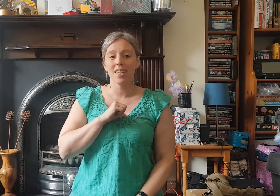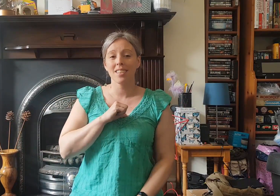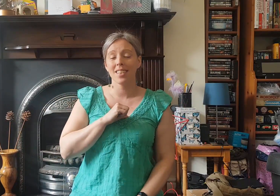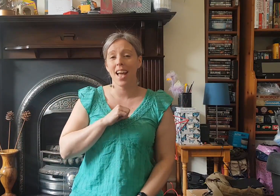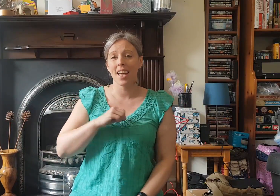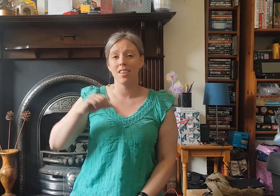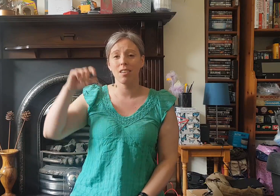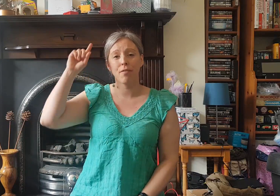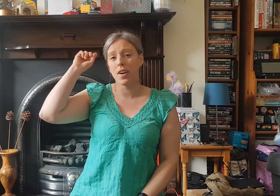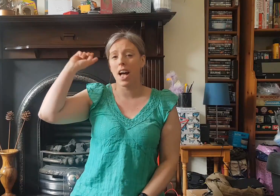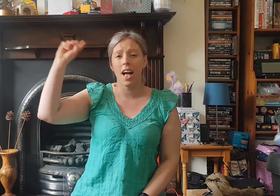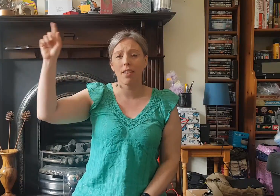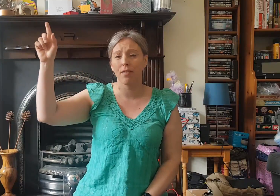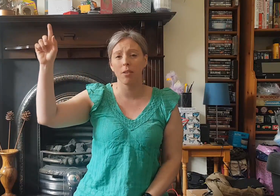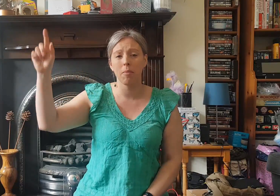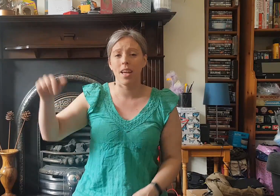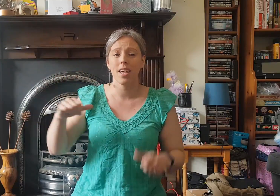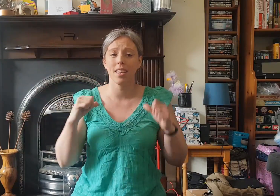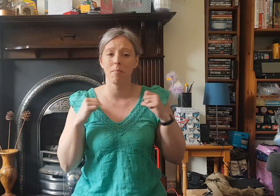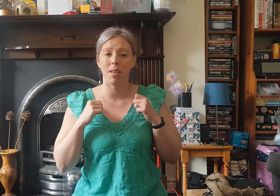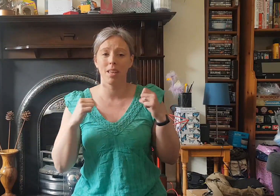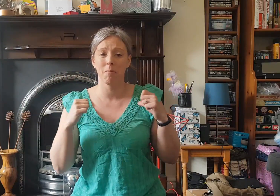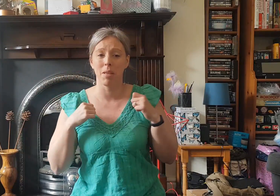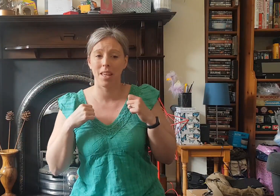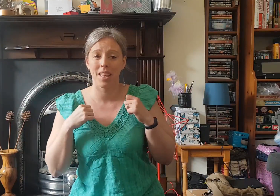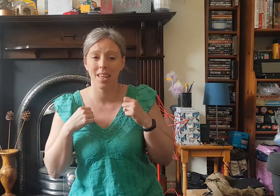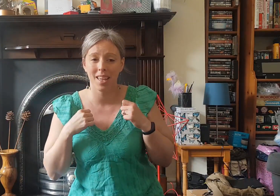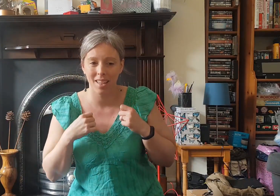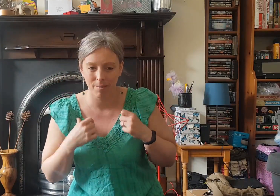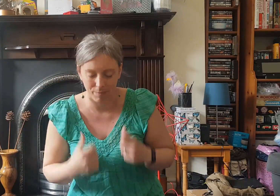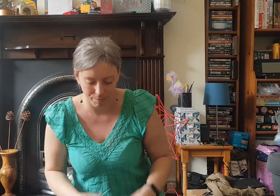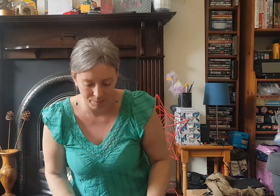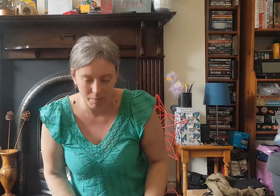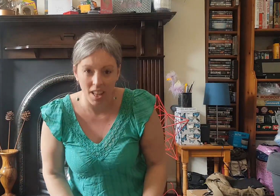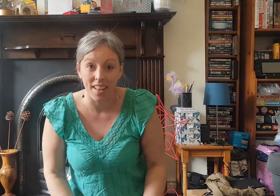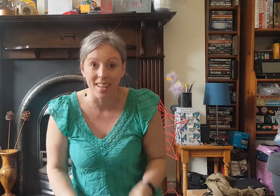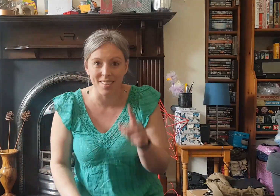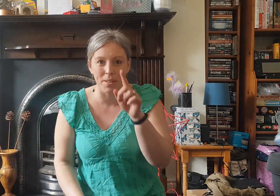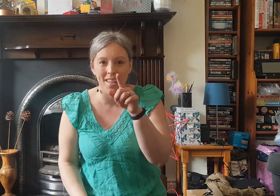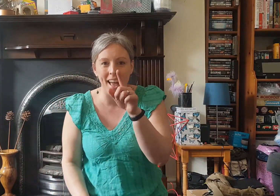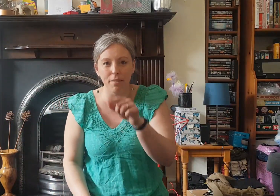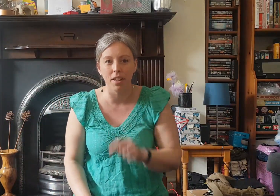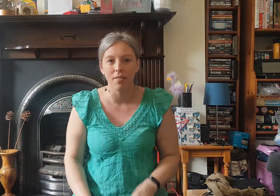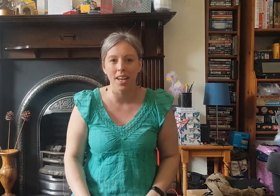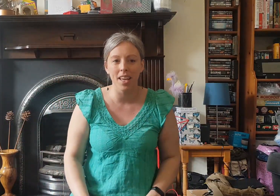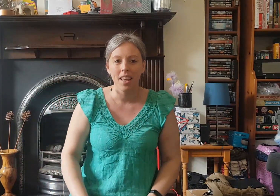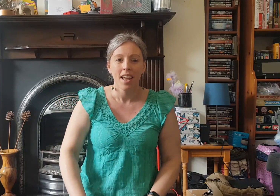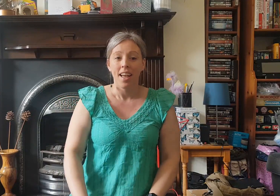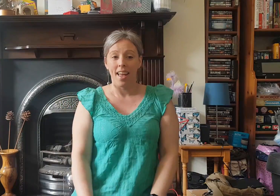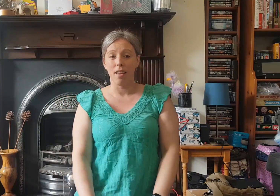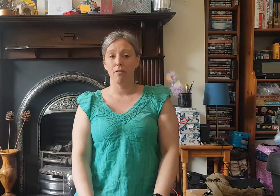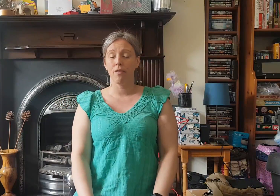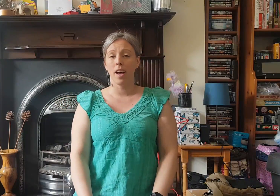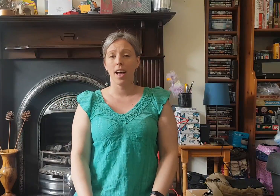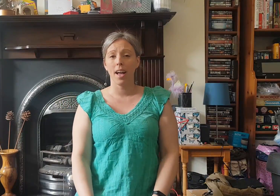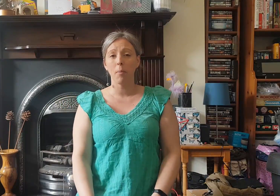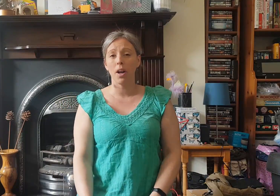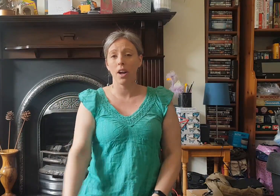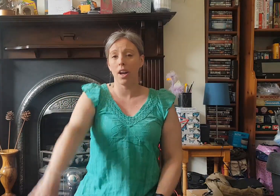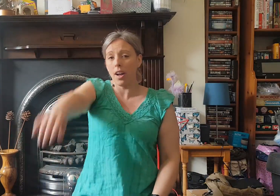thank you father for making me me me this one's an elephant ready if i were an